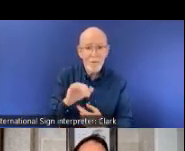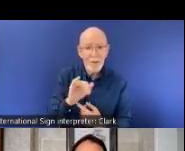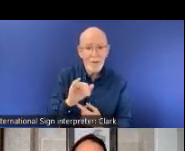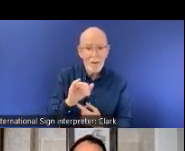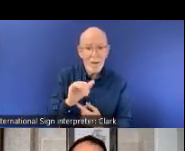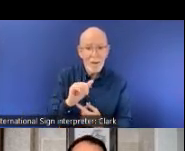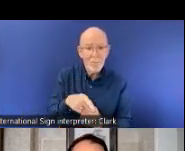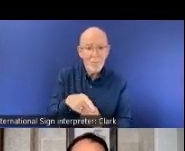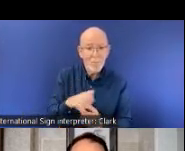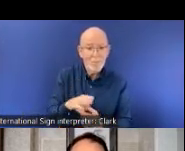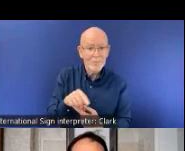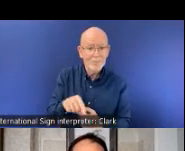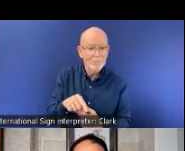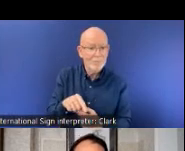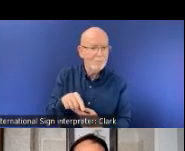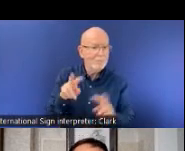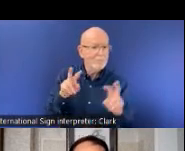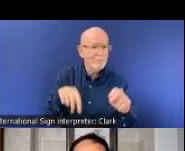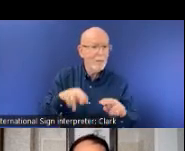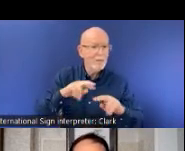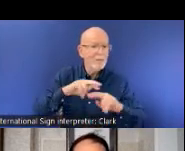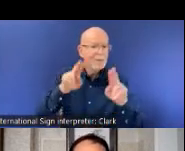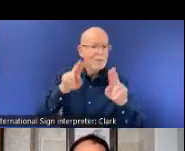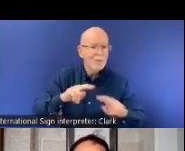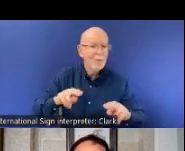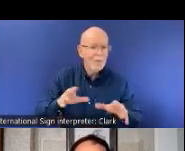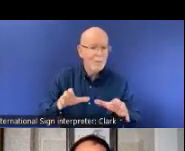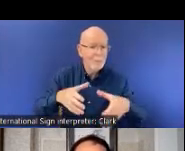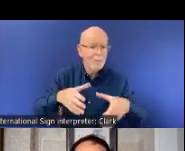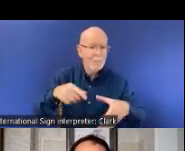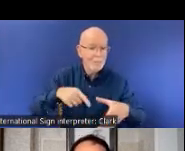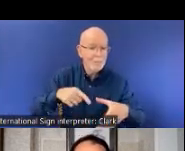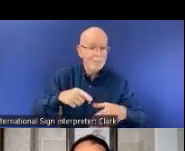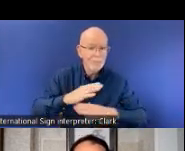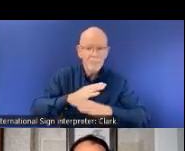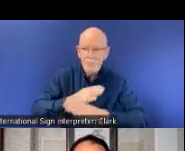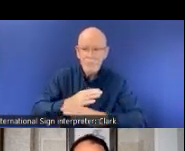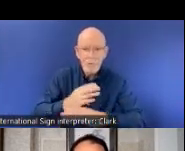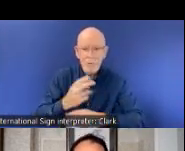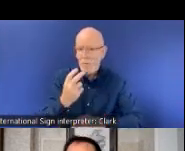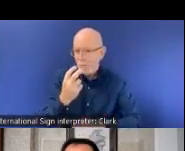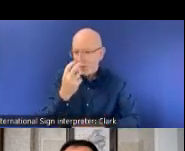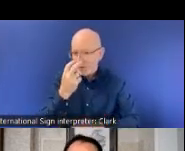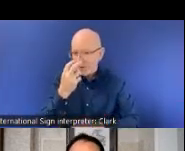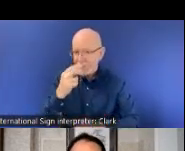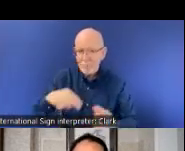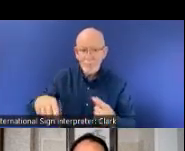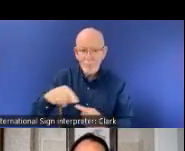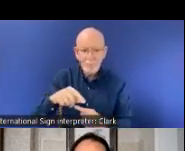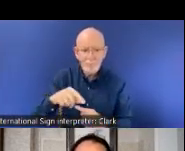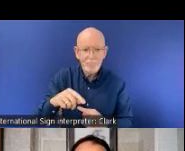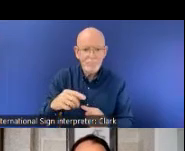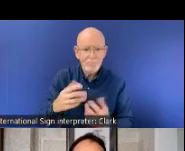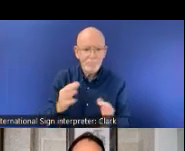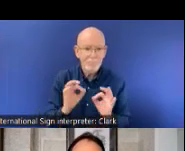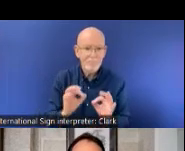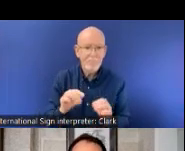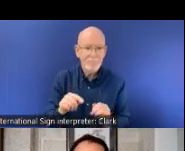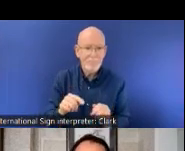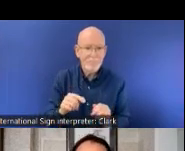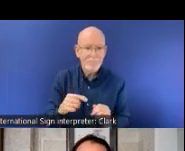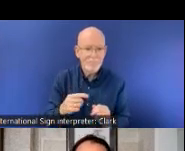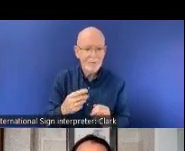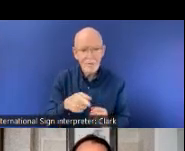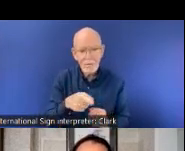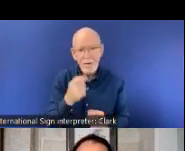of the whole planet's biggest champions of this subject. He needs very little introduction. He's the permanent